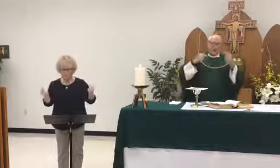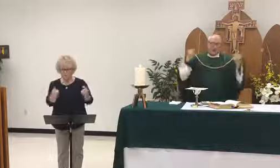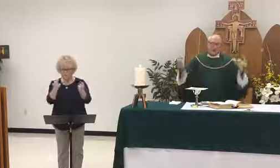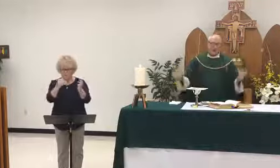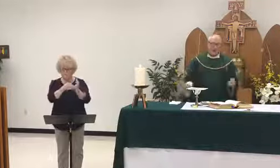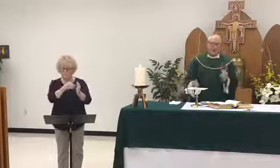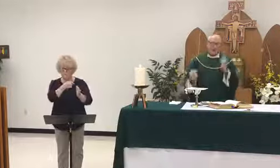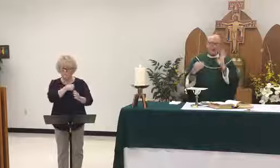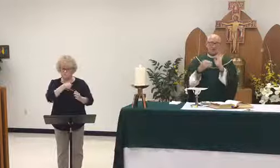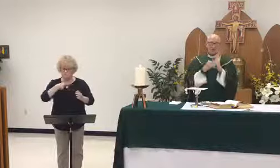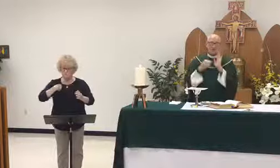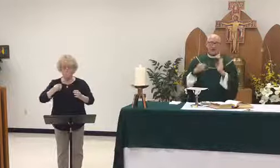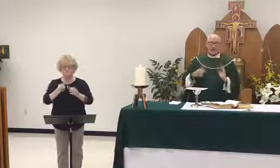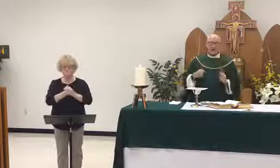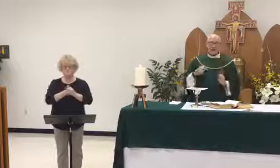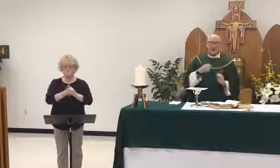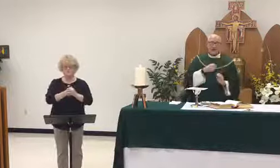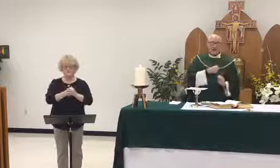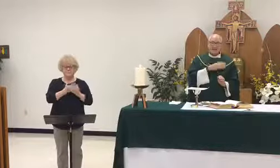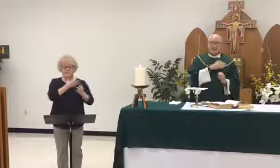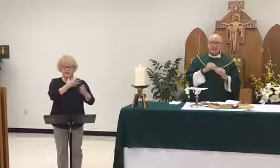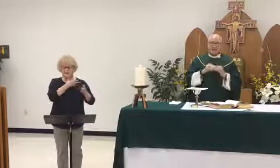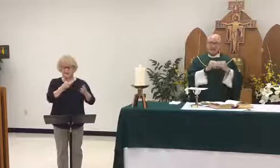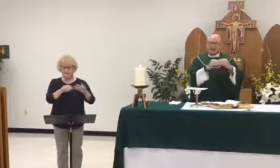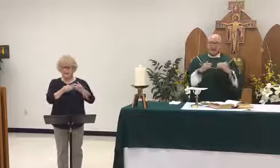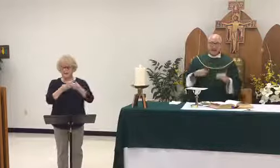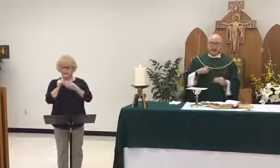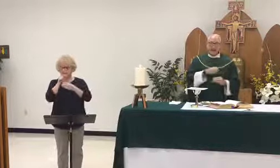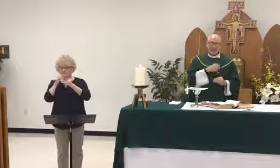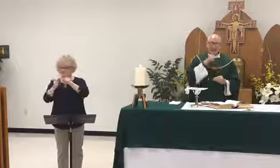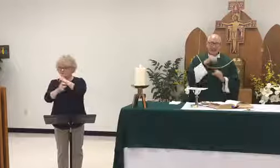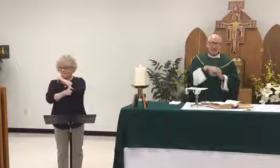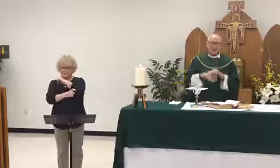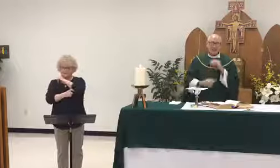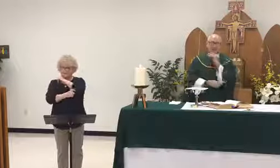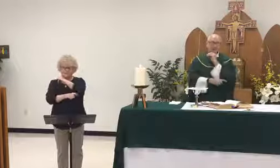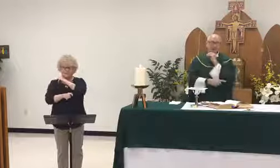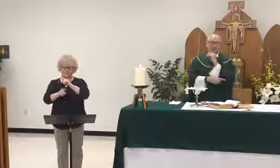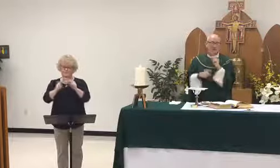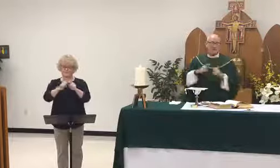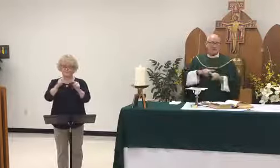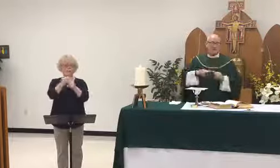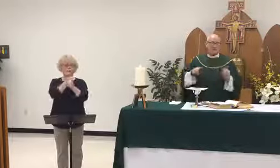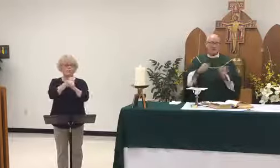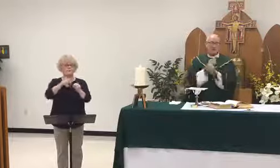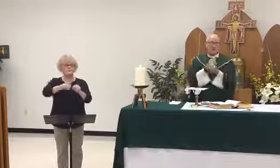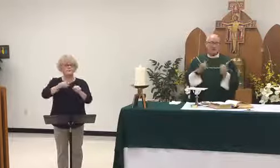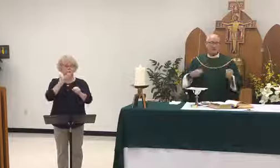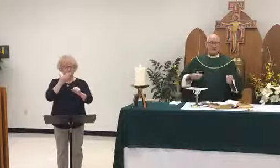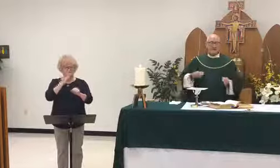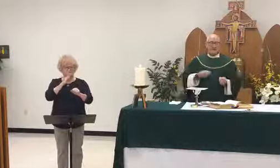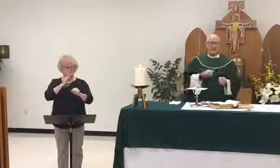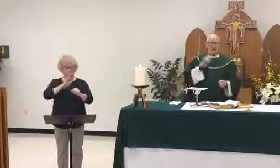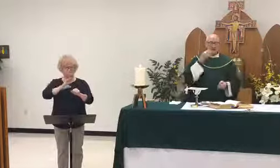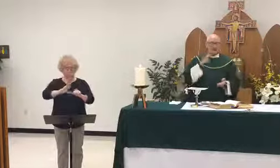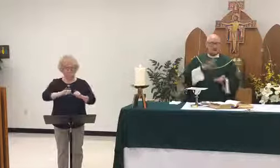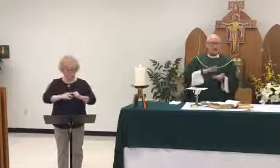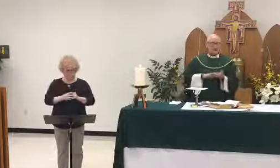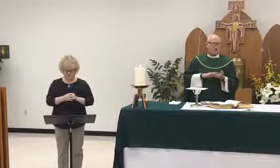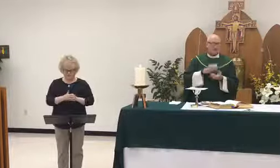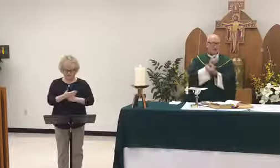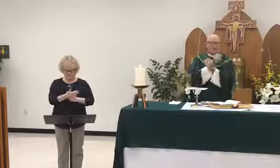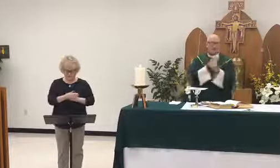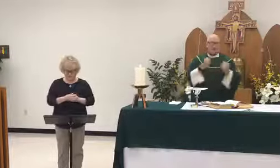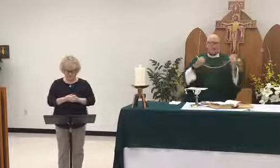we forgive those who trespass against us. And lead us not into temptation, but deliver